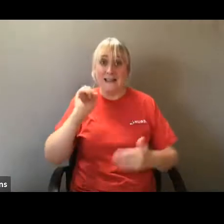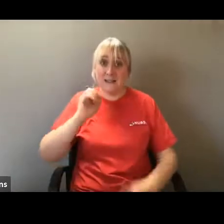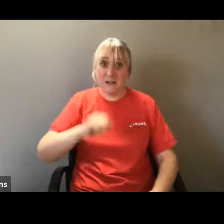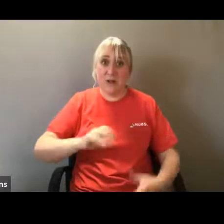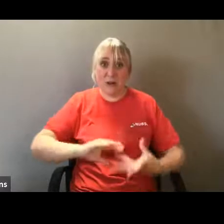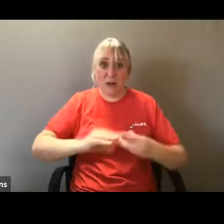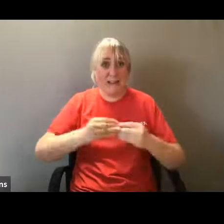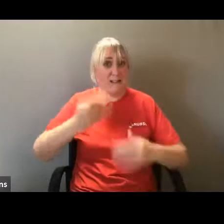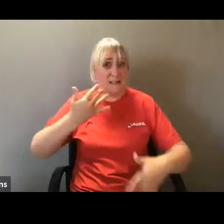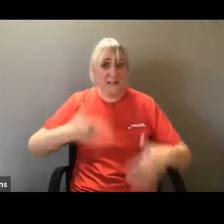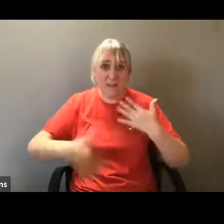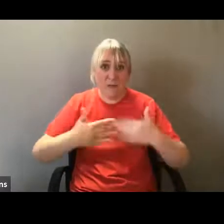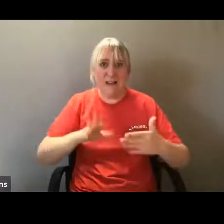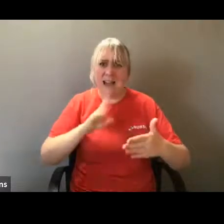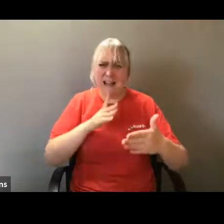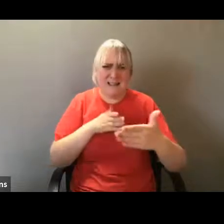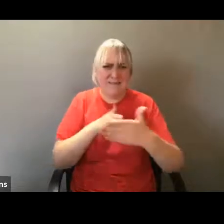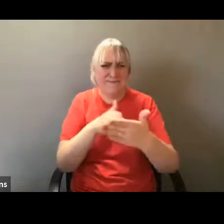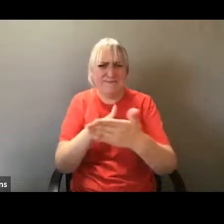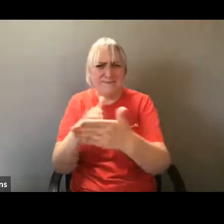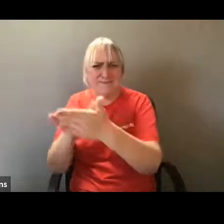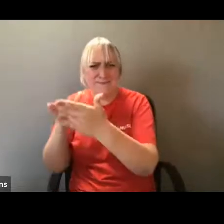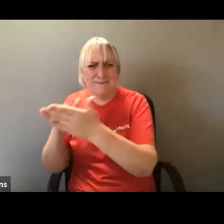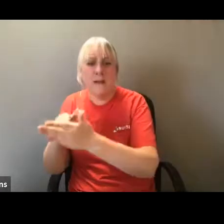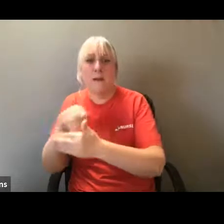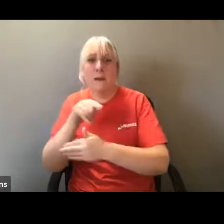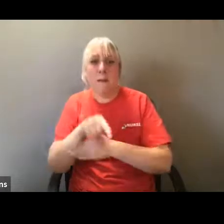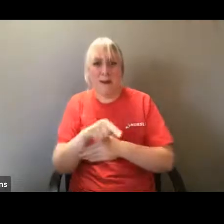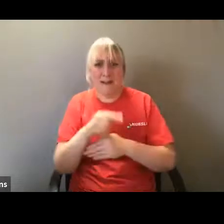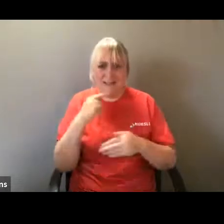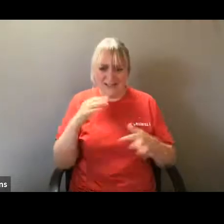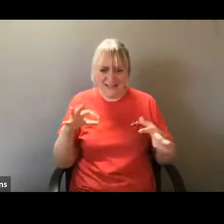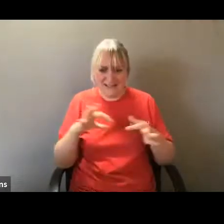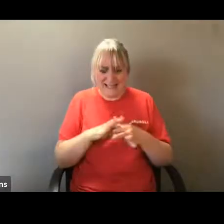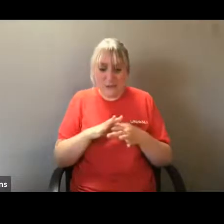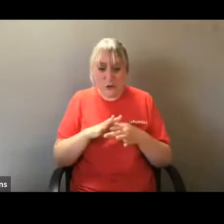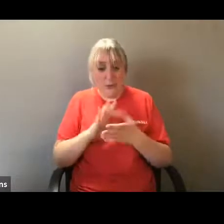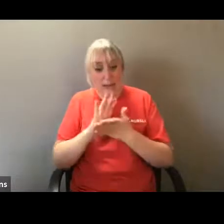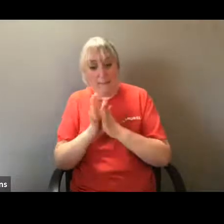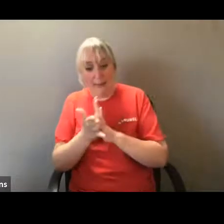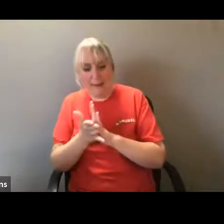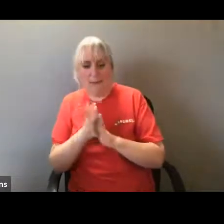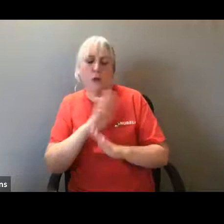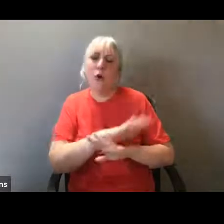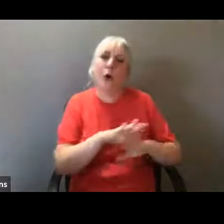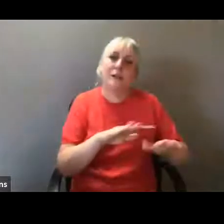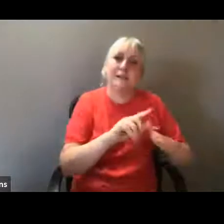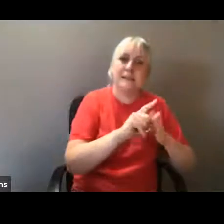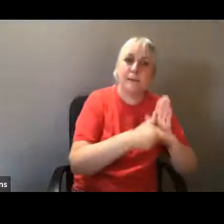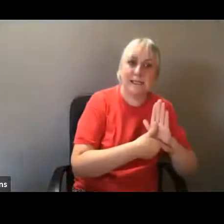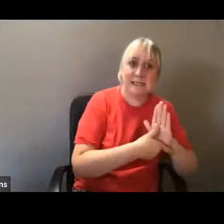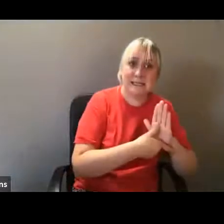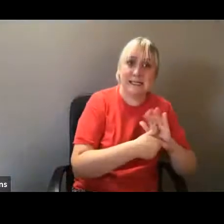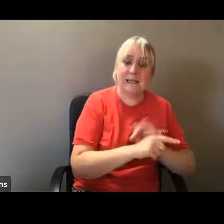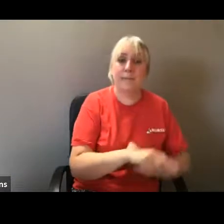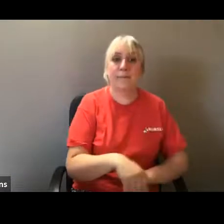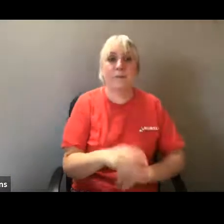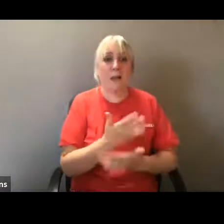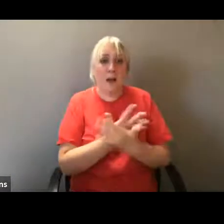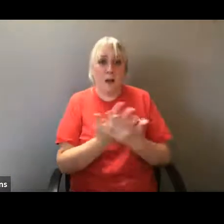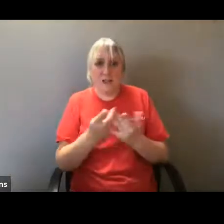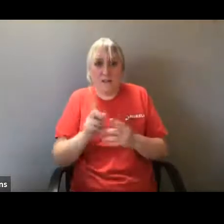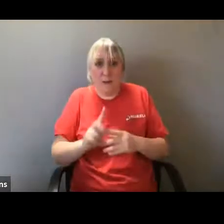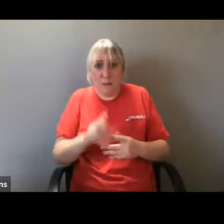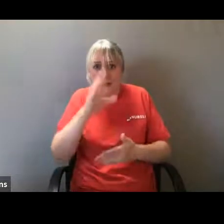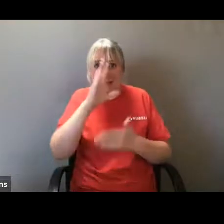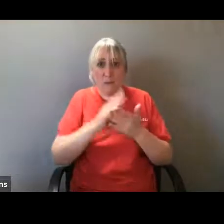but this belongs to the category of impairment, not disability. However, for many people with chronic illness, saying